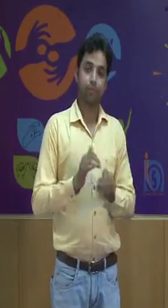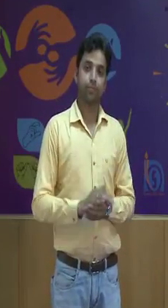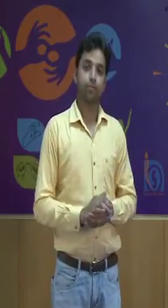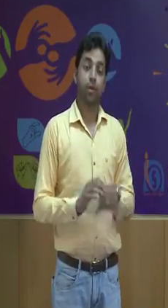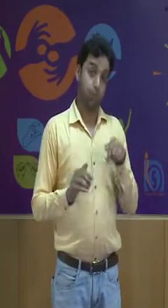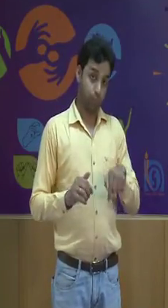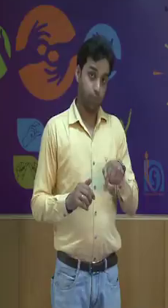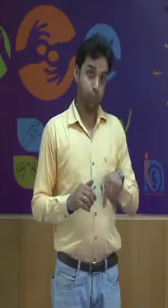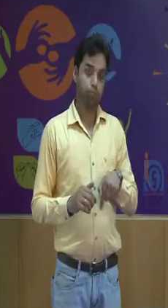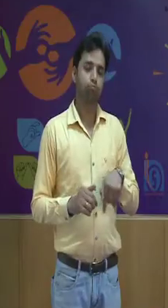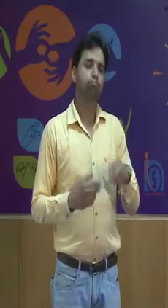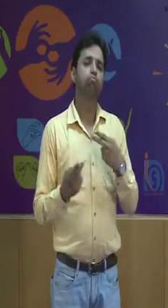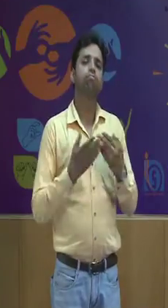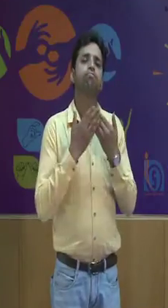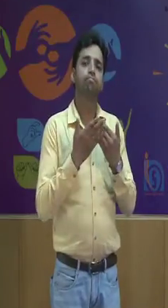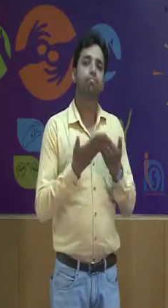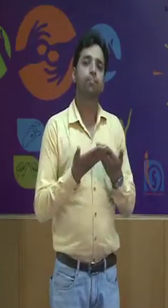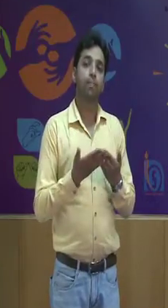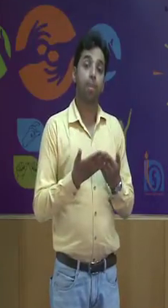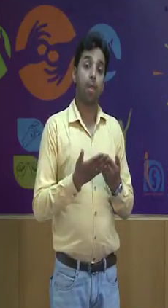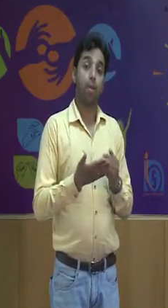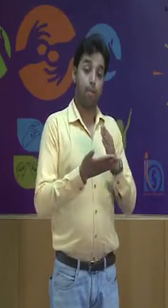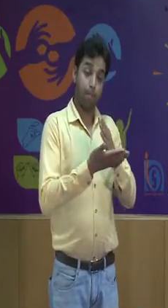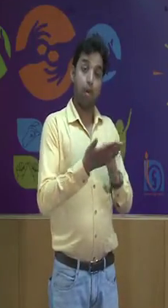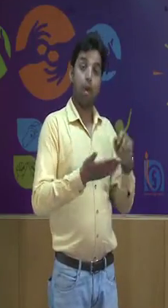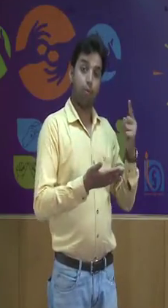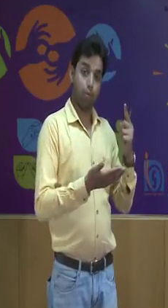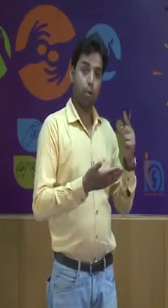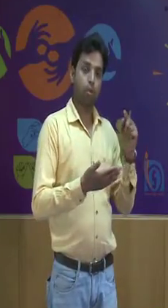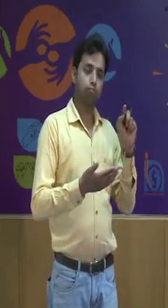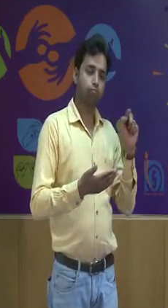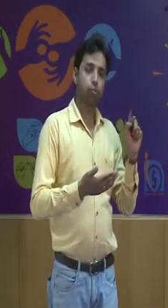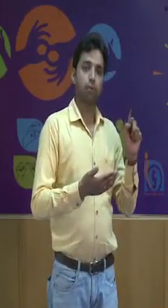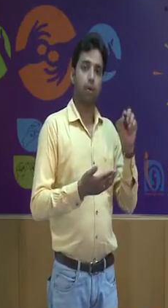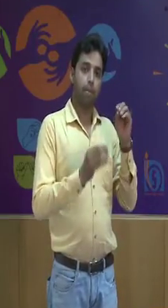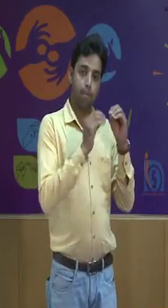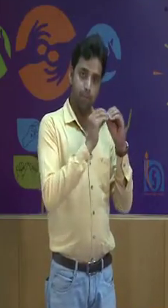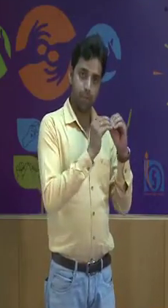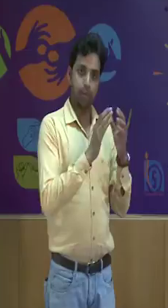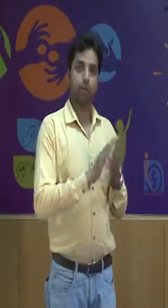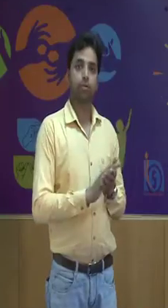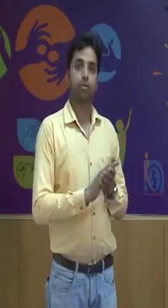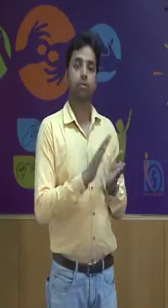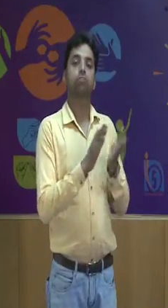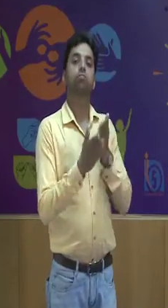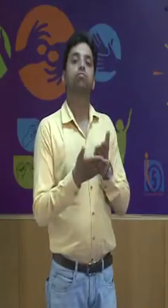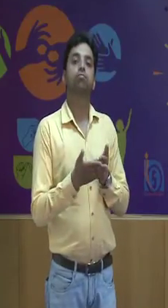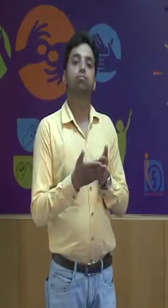Today we will study part 1.b of